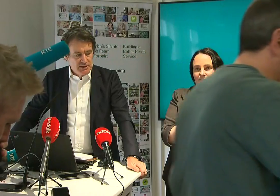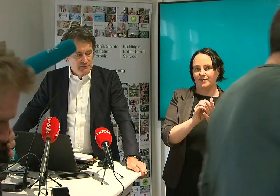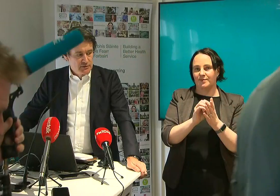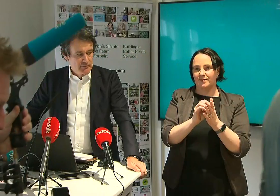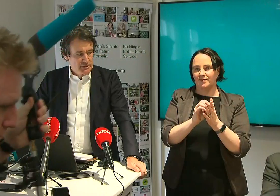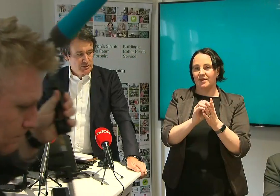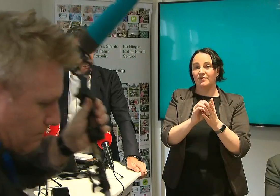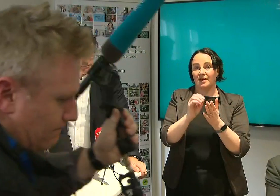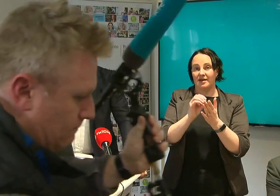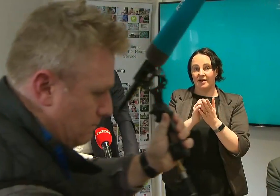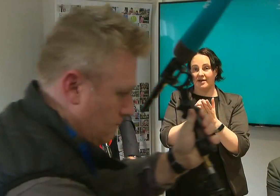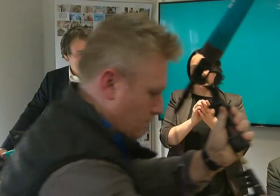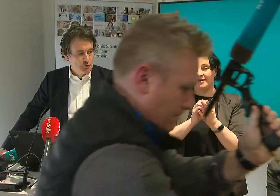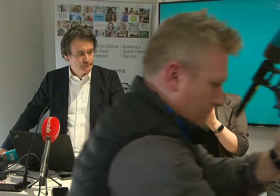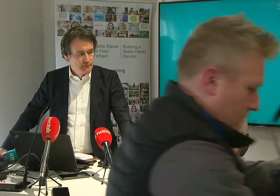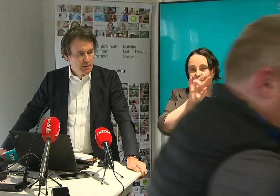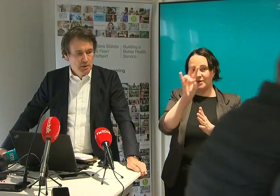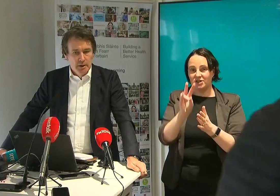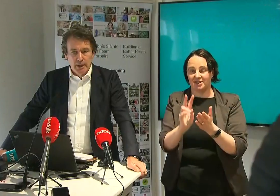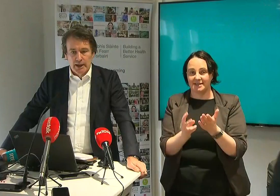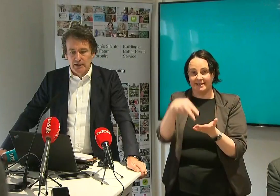introduce yourself so everybody knows who's who.